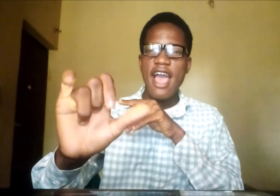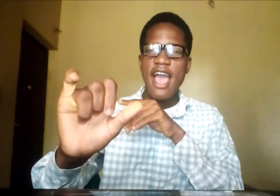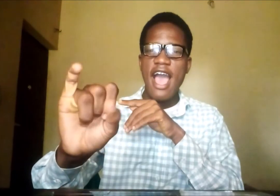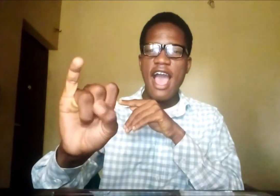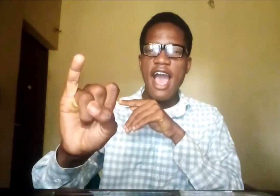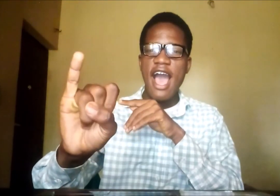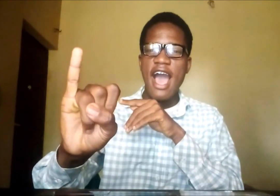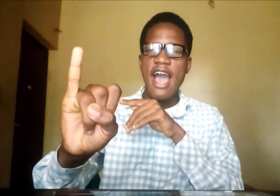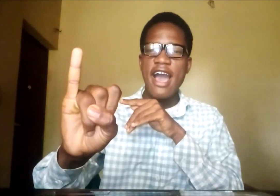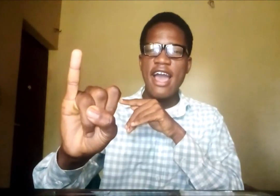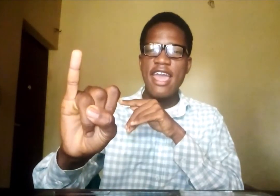I